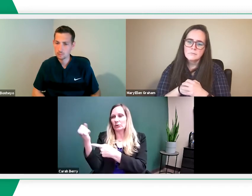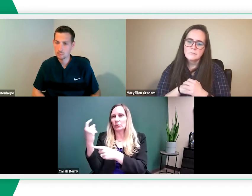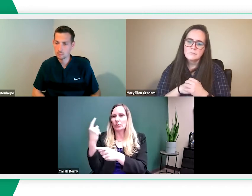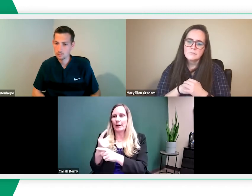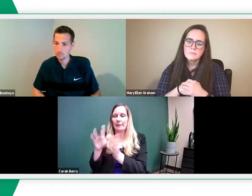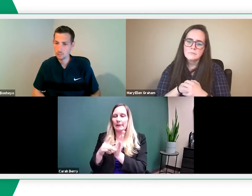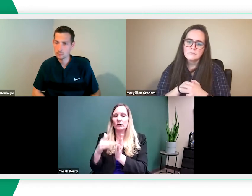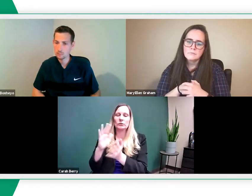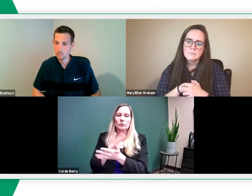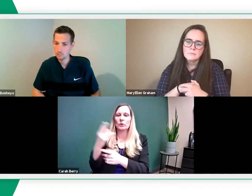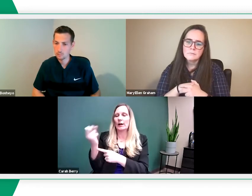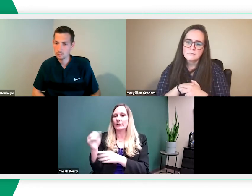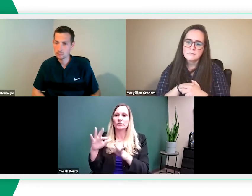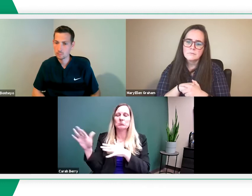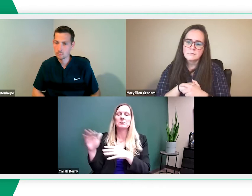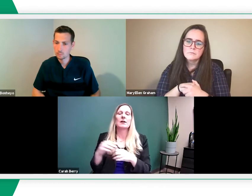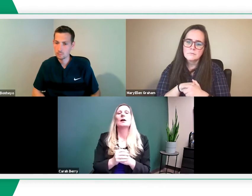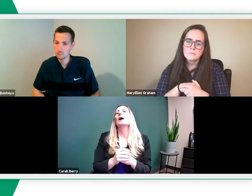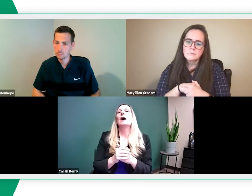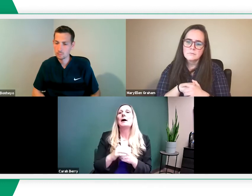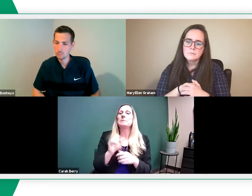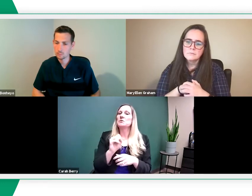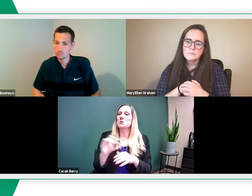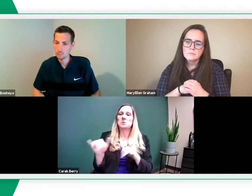or math for high school, of course, or middle school.